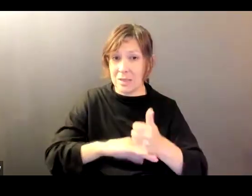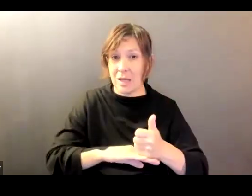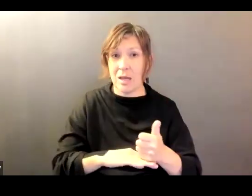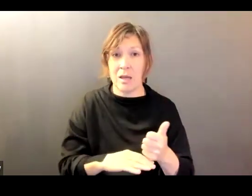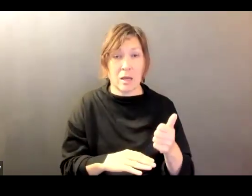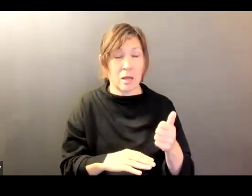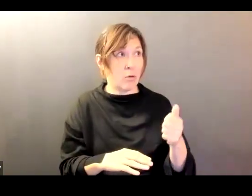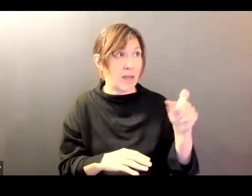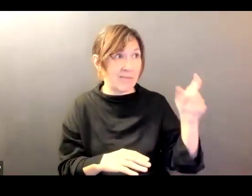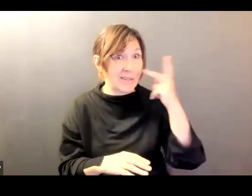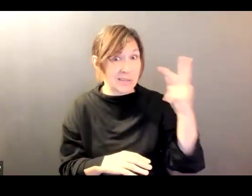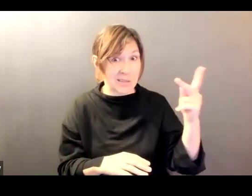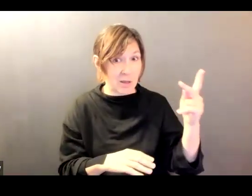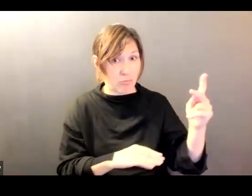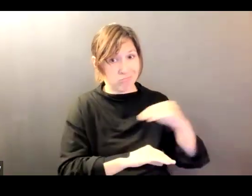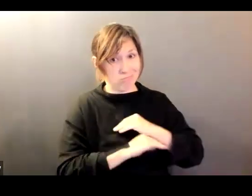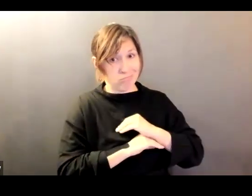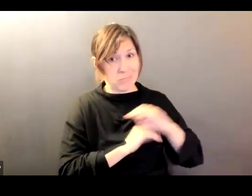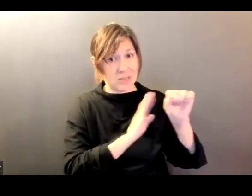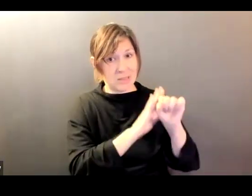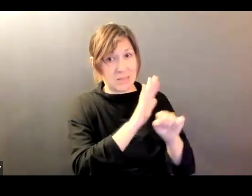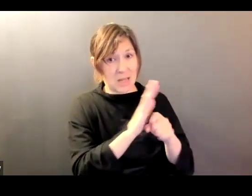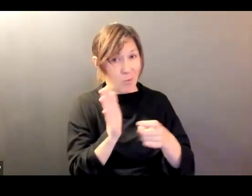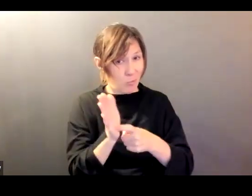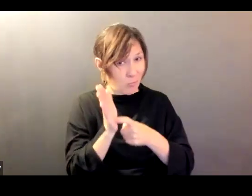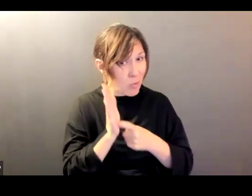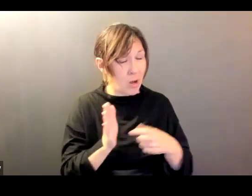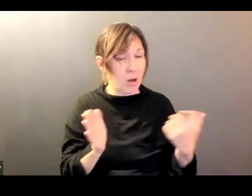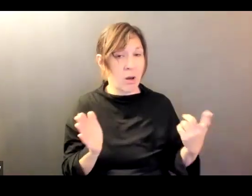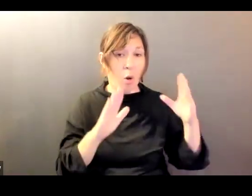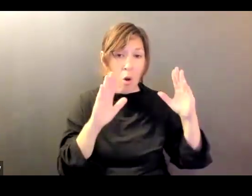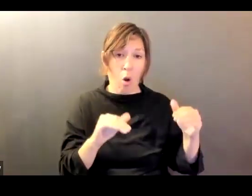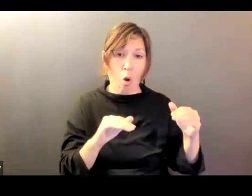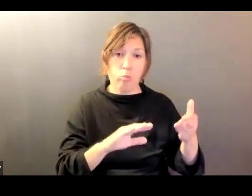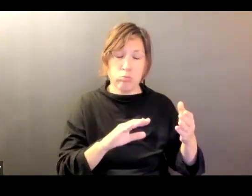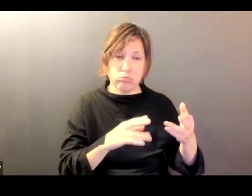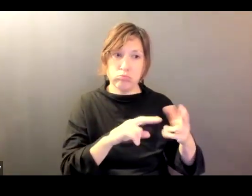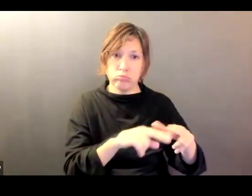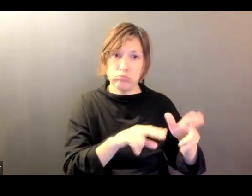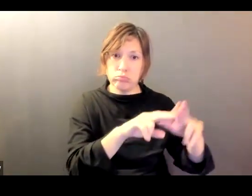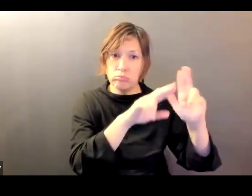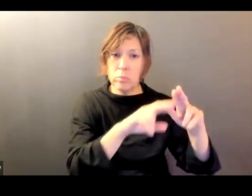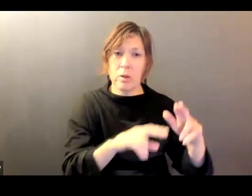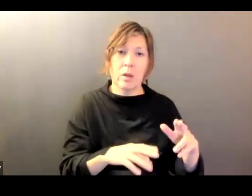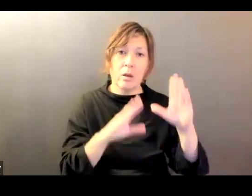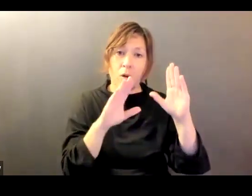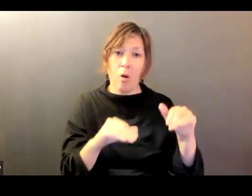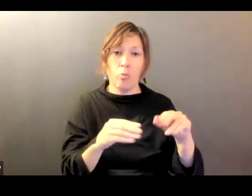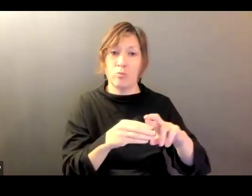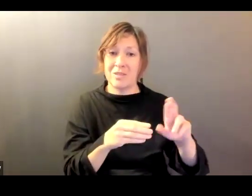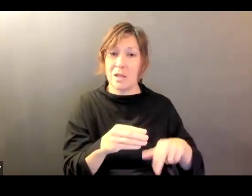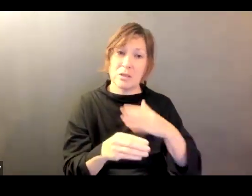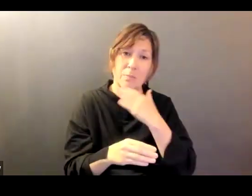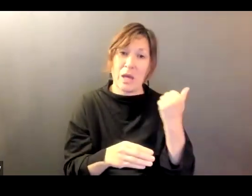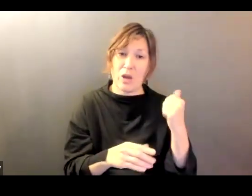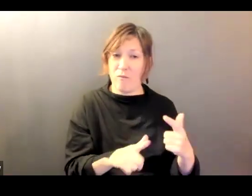for us, or which we hope they are, and that we're actually going to see our ability to meet those benchmarks faster. I did